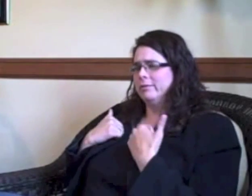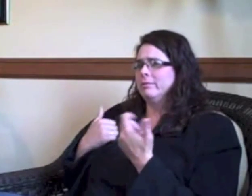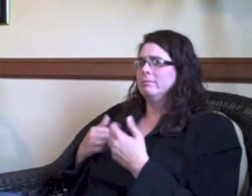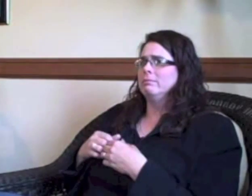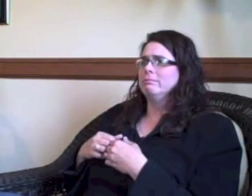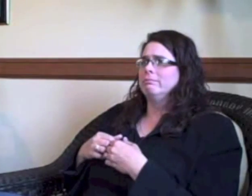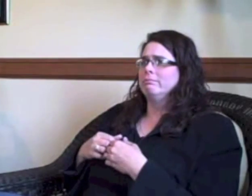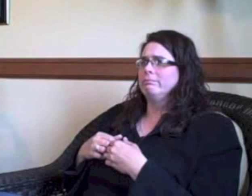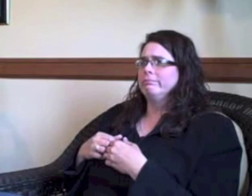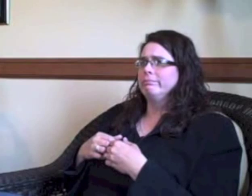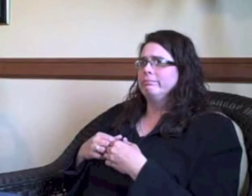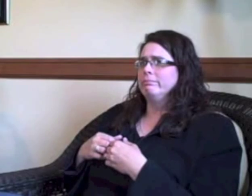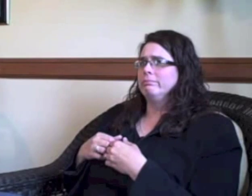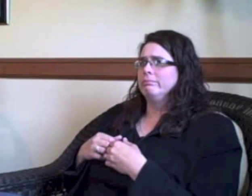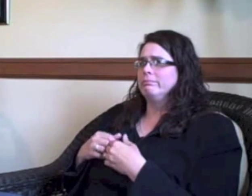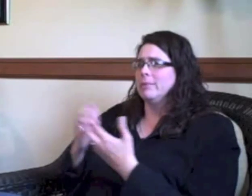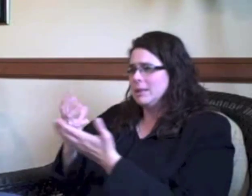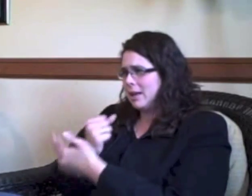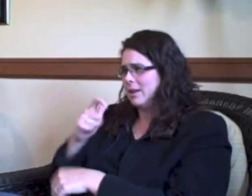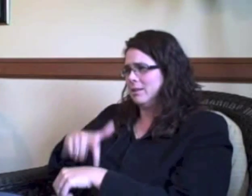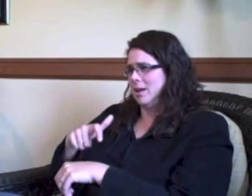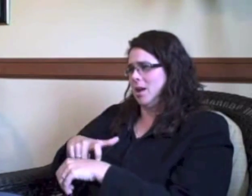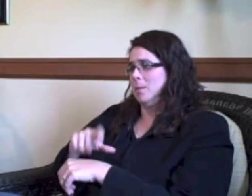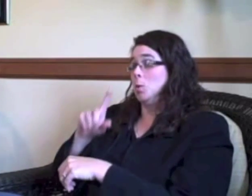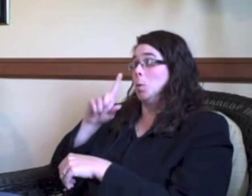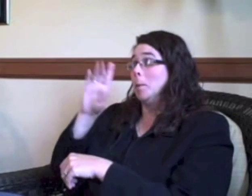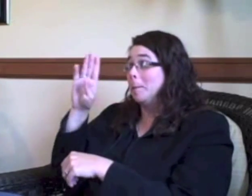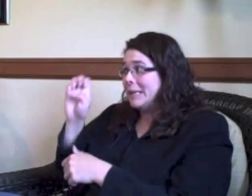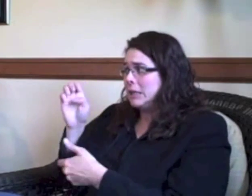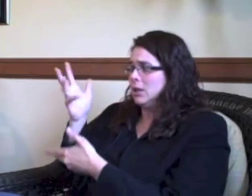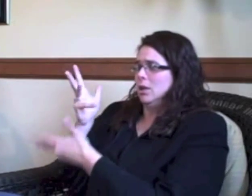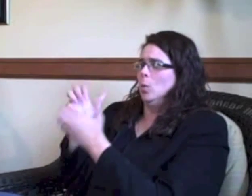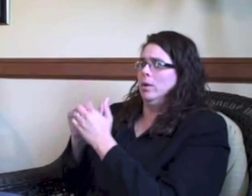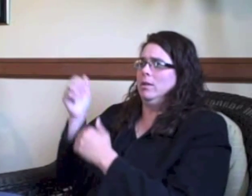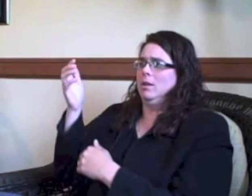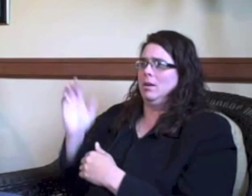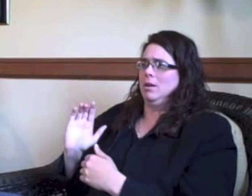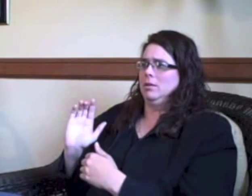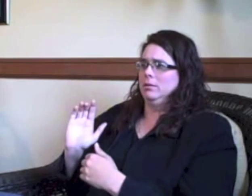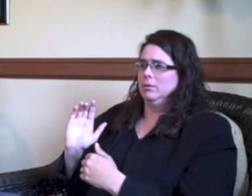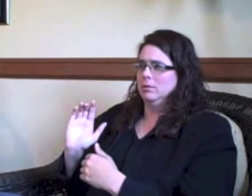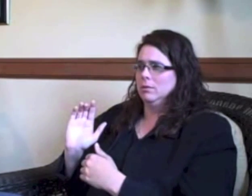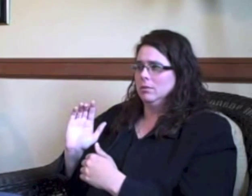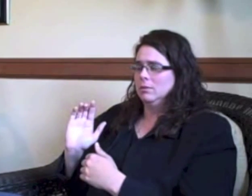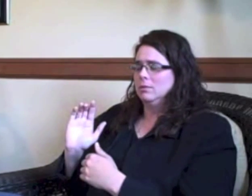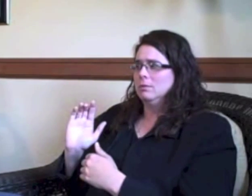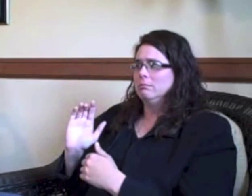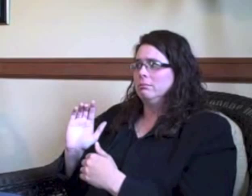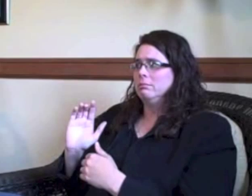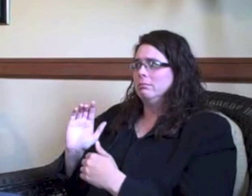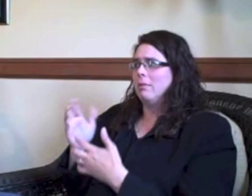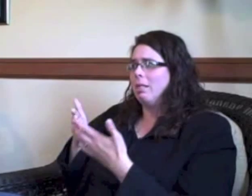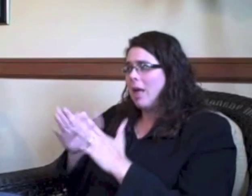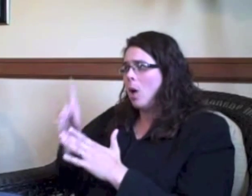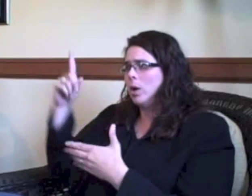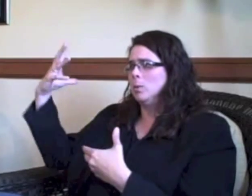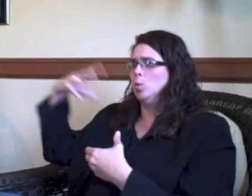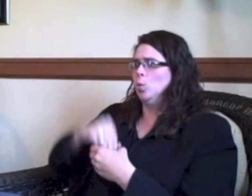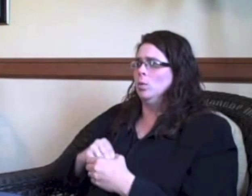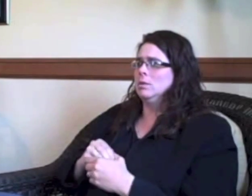Well, I think that wherever you are right now in your life, that it takes time to be with God and to